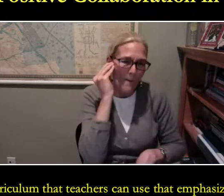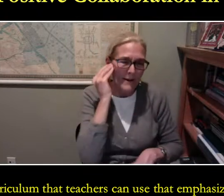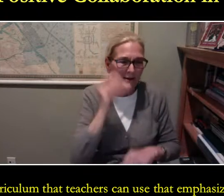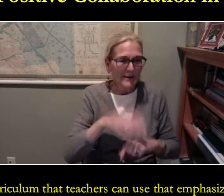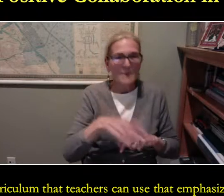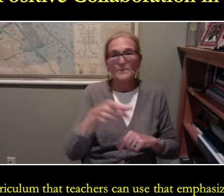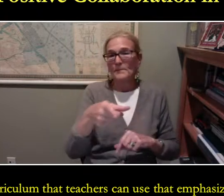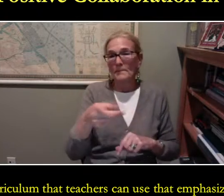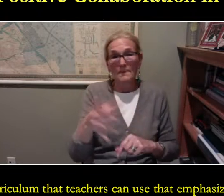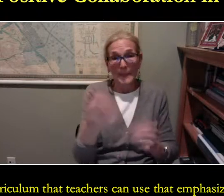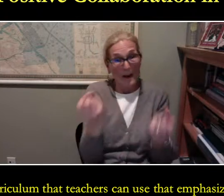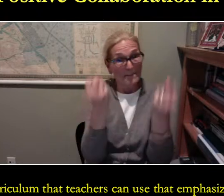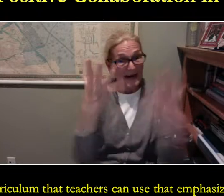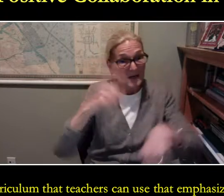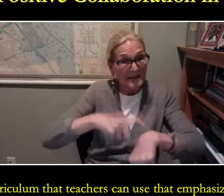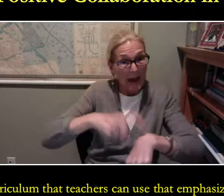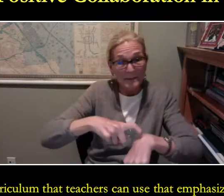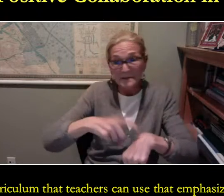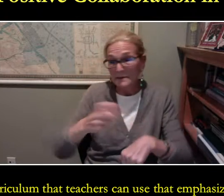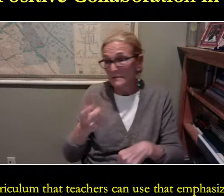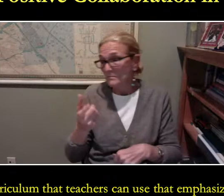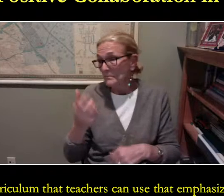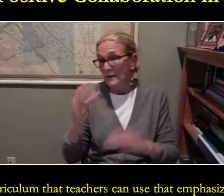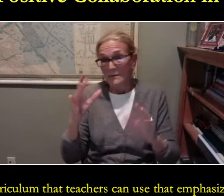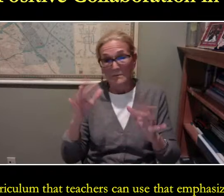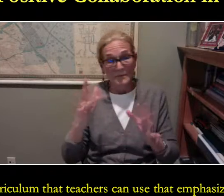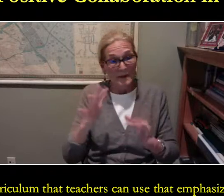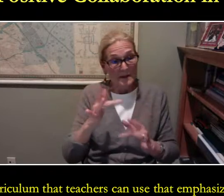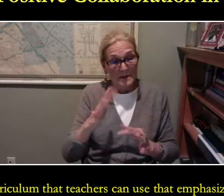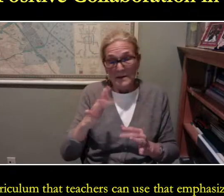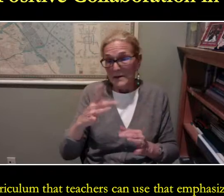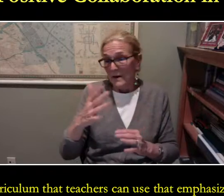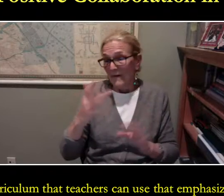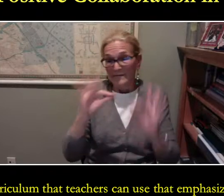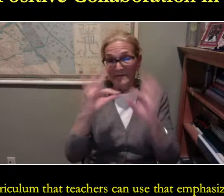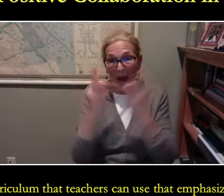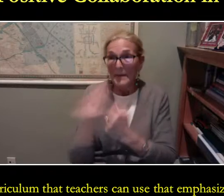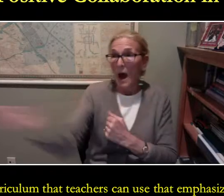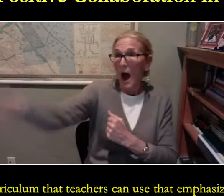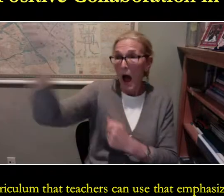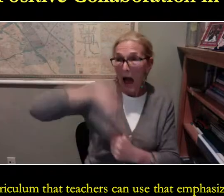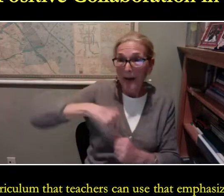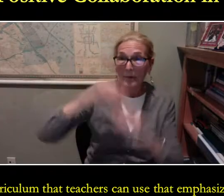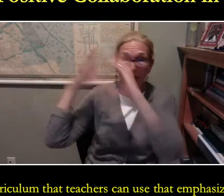realize that it's language acquisition that has to happen organically at home.